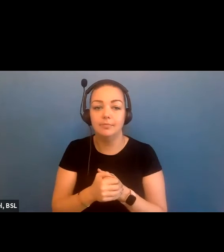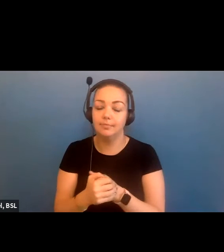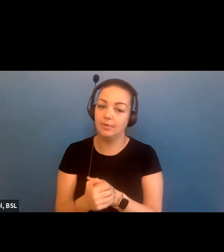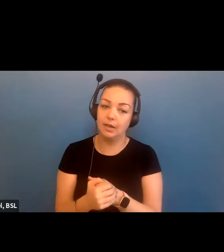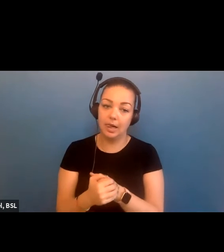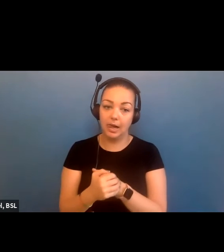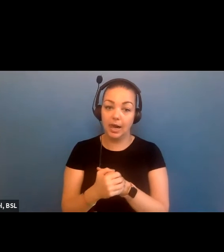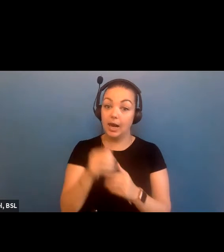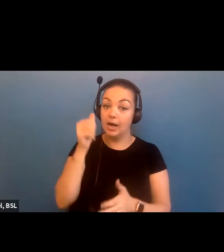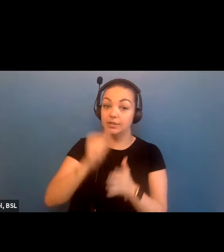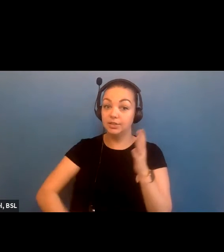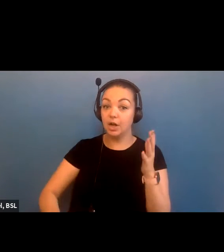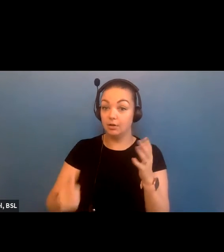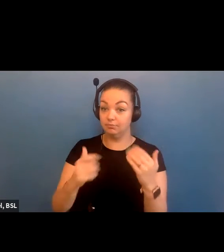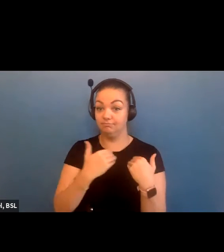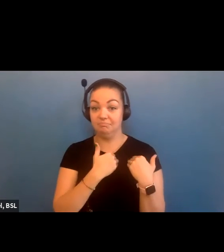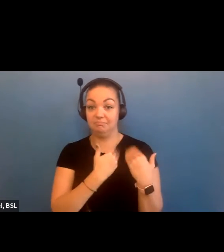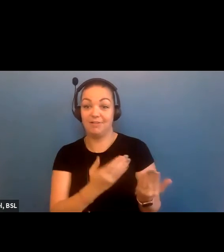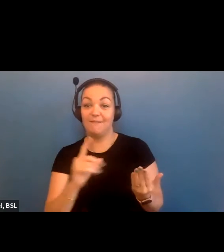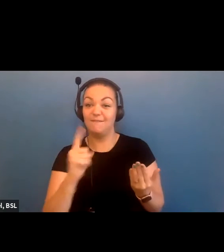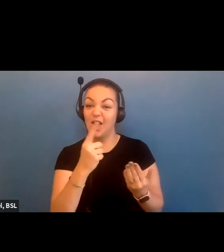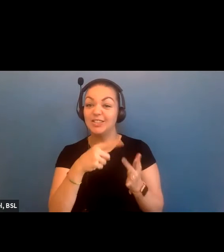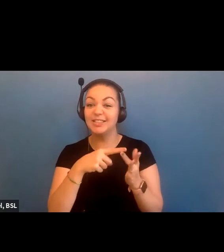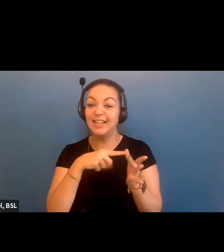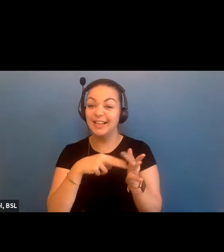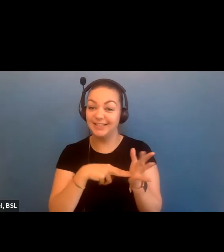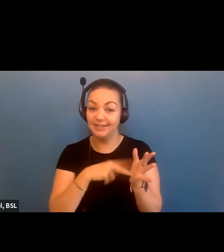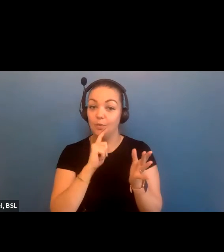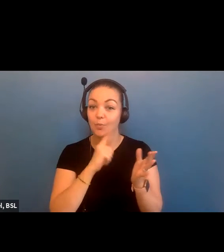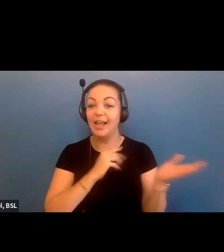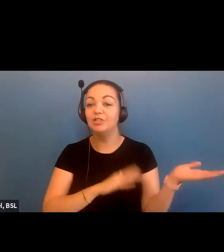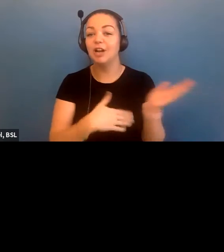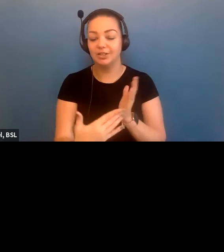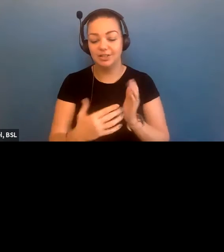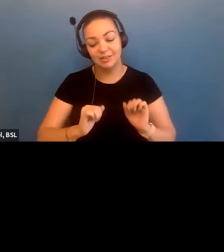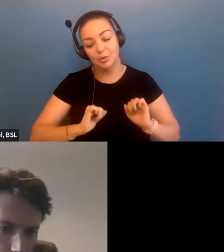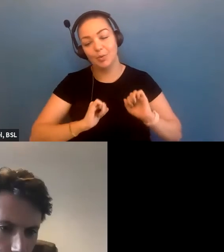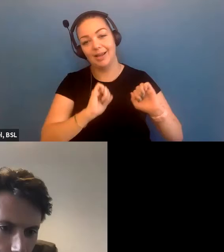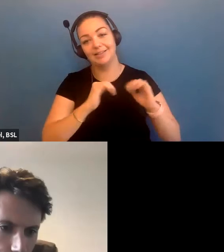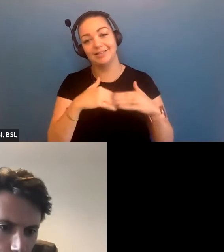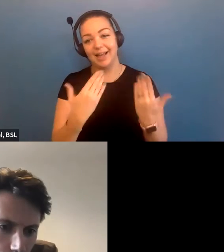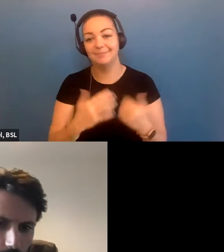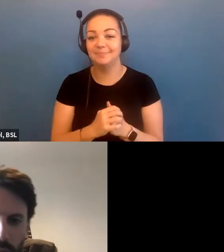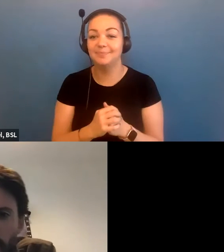So I'm going to start with handing across to Ian McKinnon, who's going to give us a bit more of an introduction into today's session.